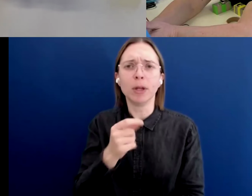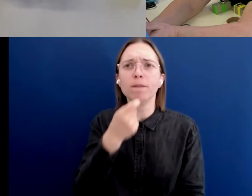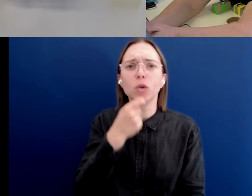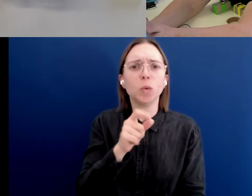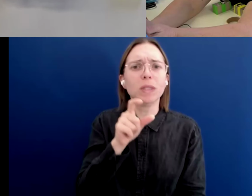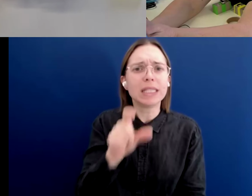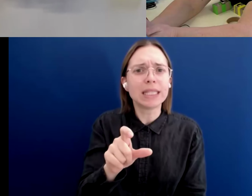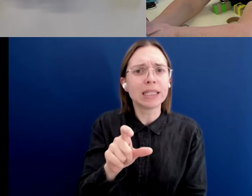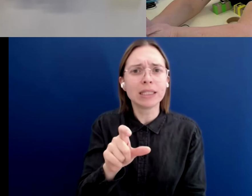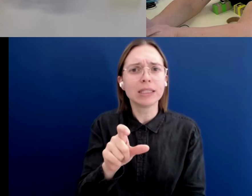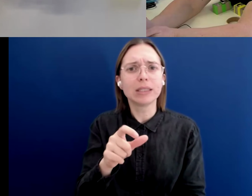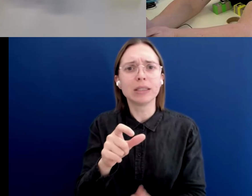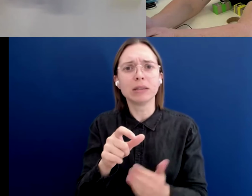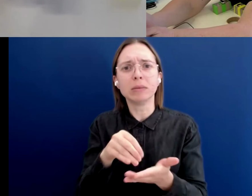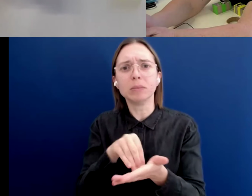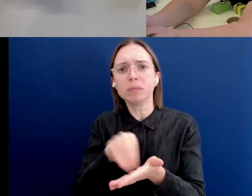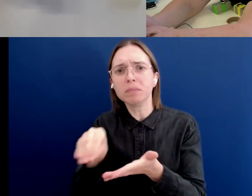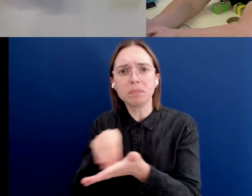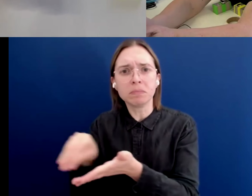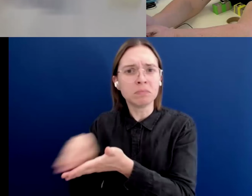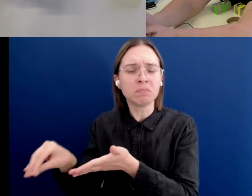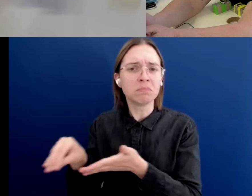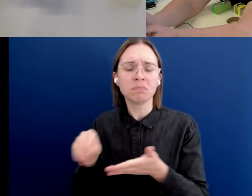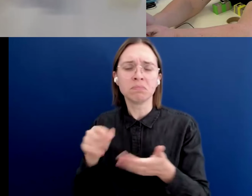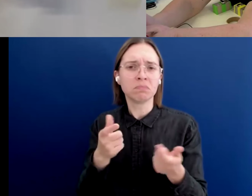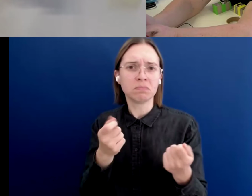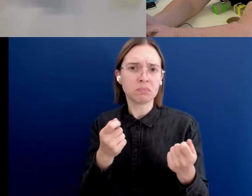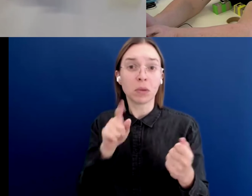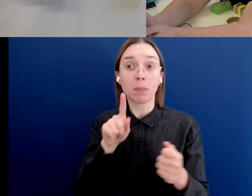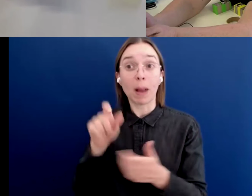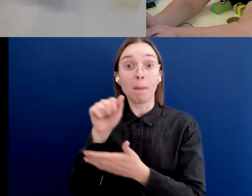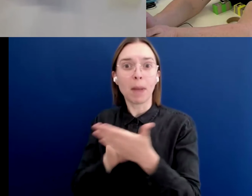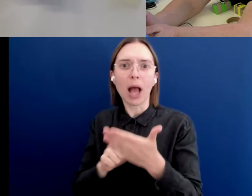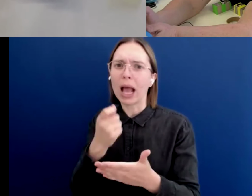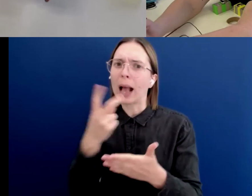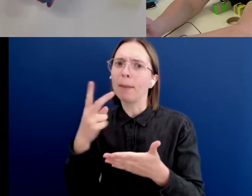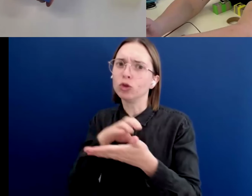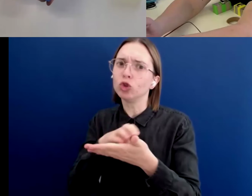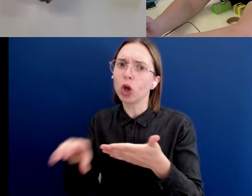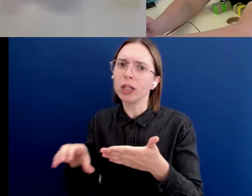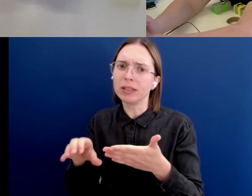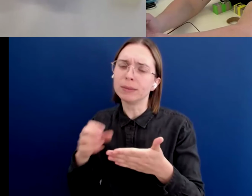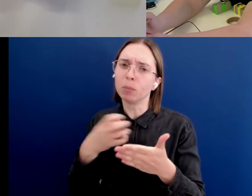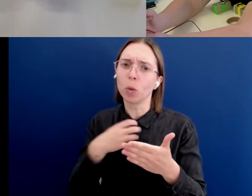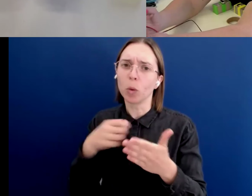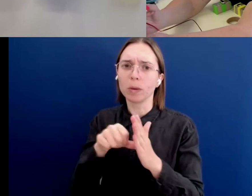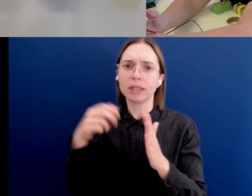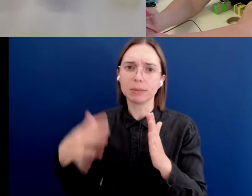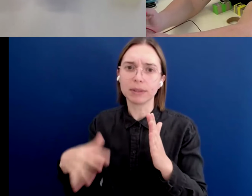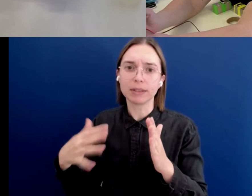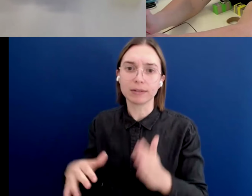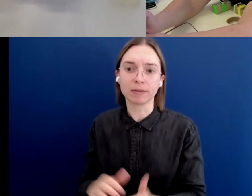them. To do that, they have a little tiny shaft on them. And all I do is I get the printer and you print them at all different